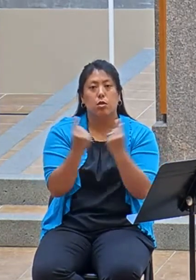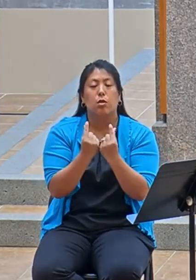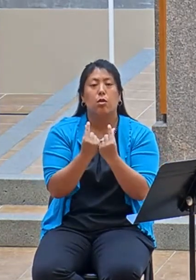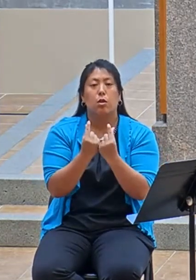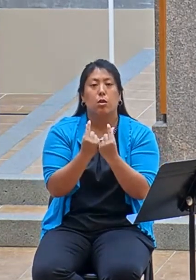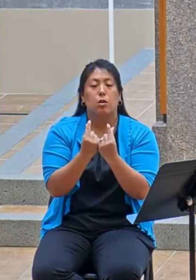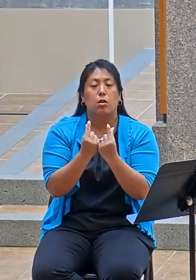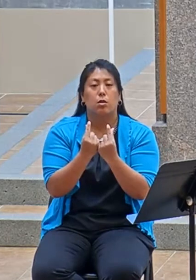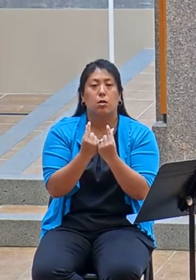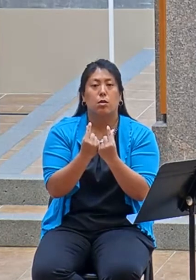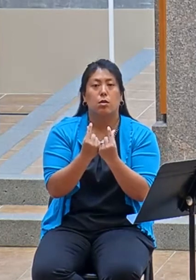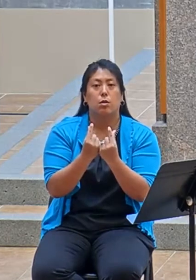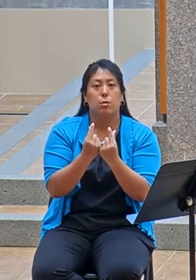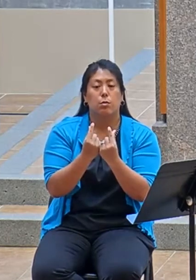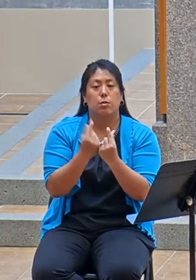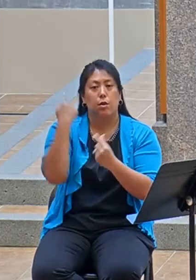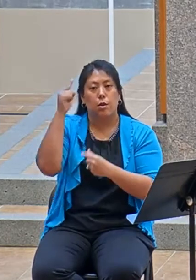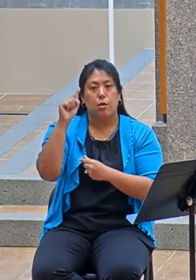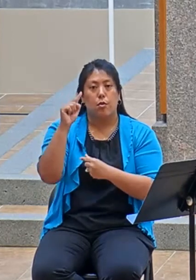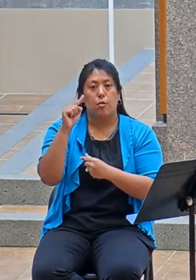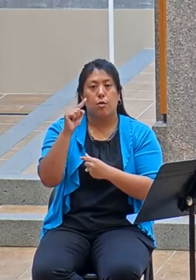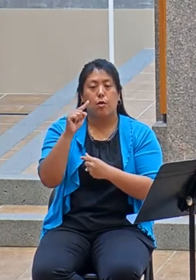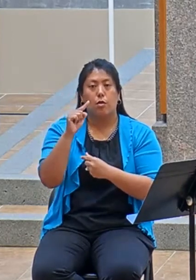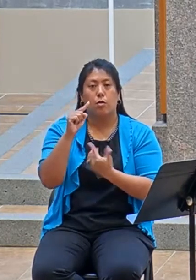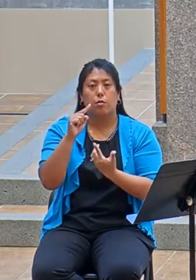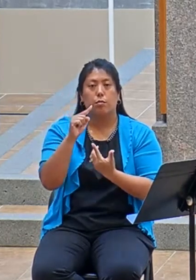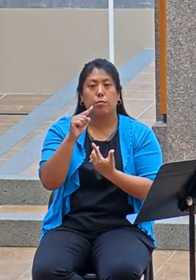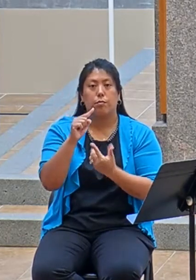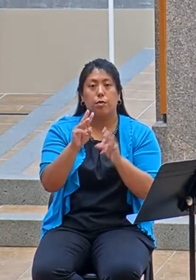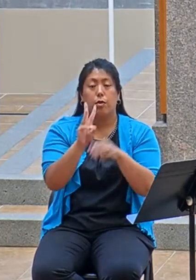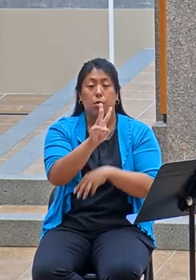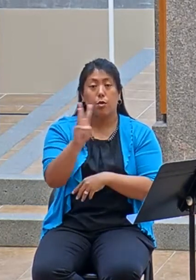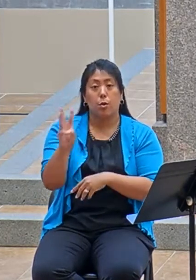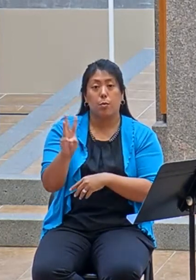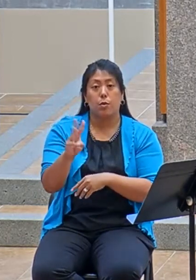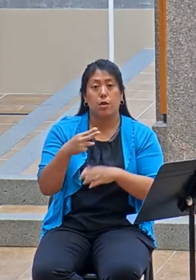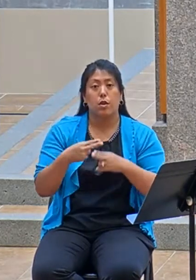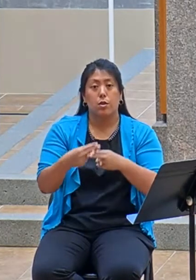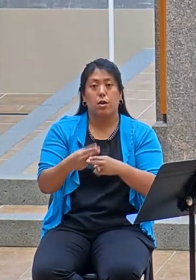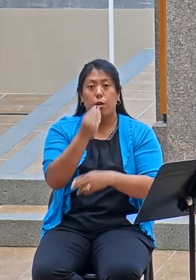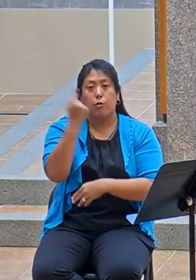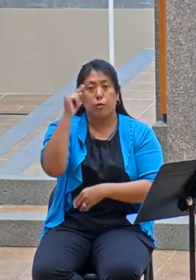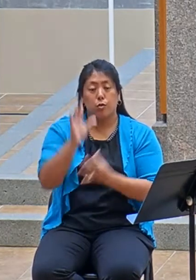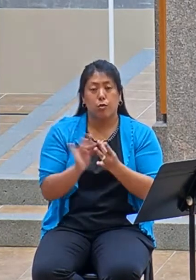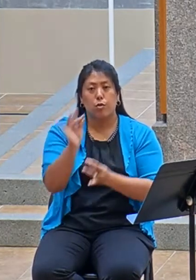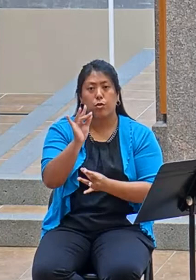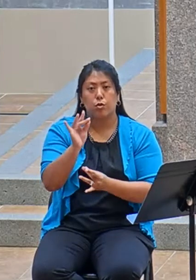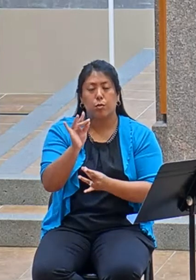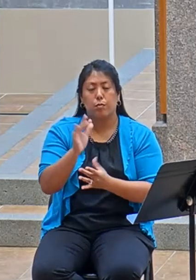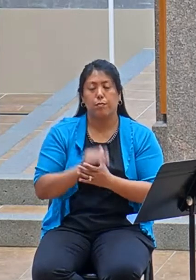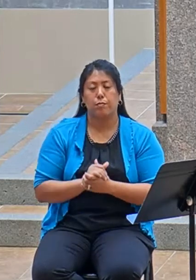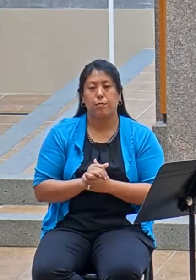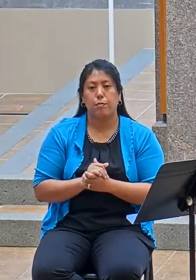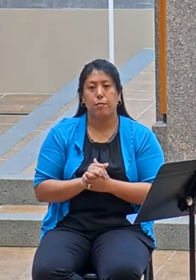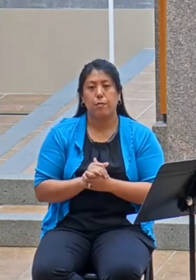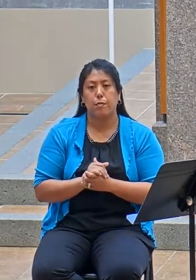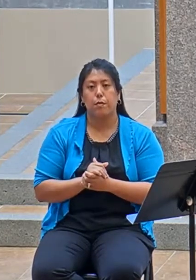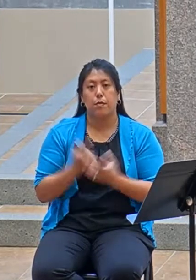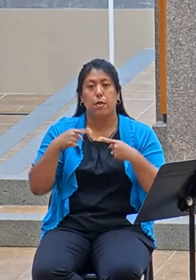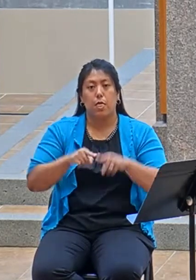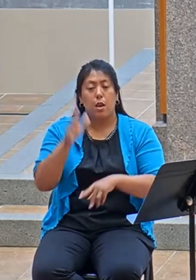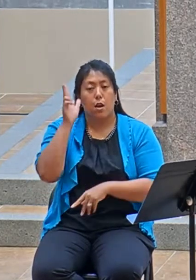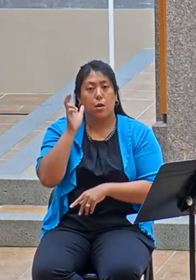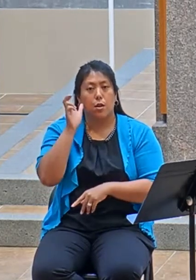streamed through our website called Food for the Soul. This last Thursday, I believe, as I was listening, one of the people, you